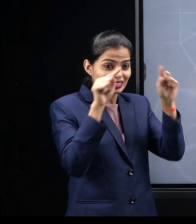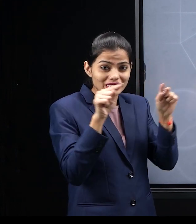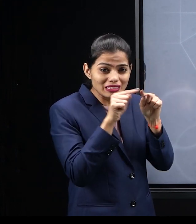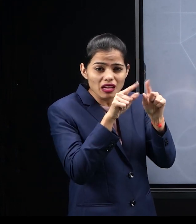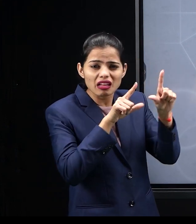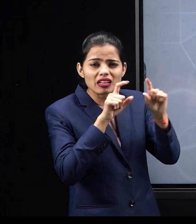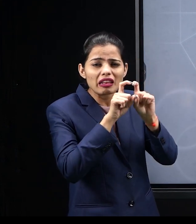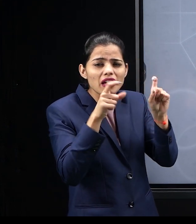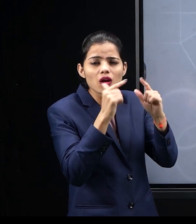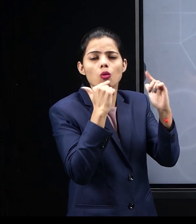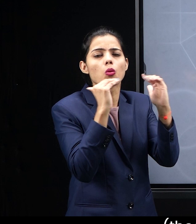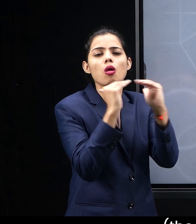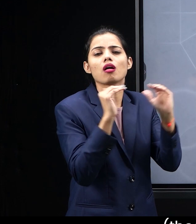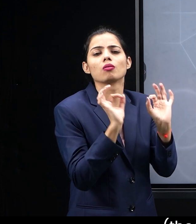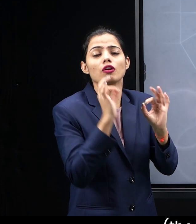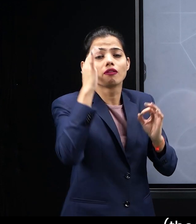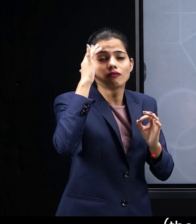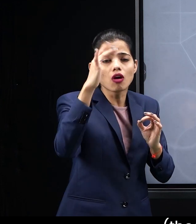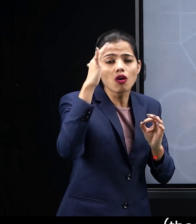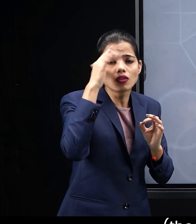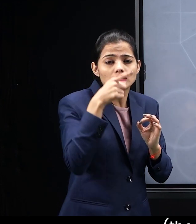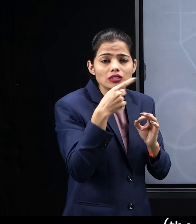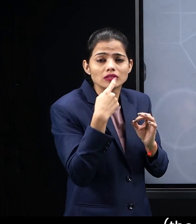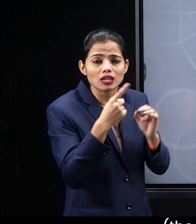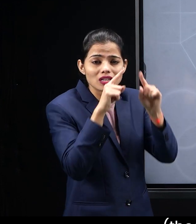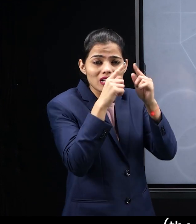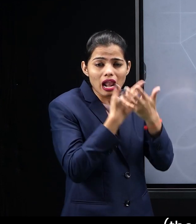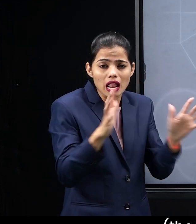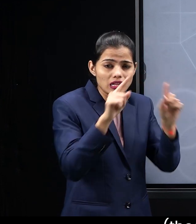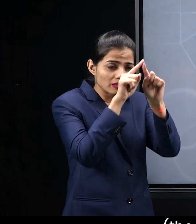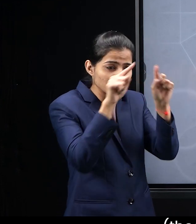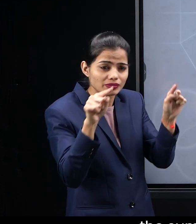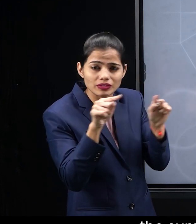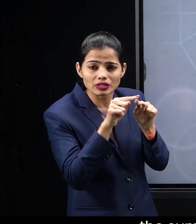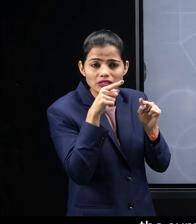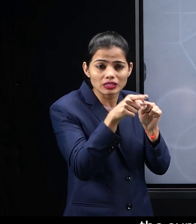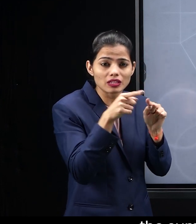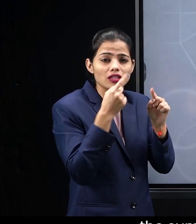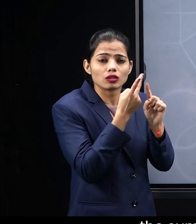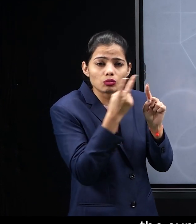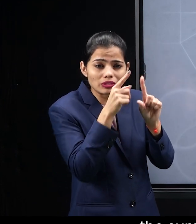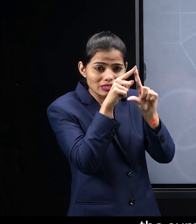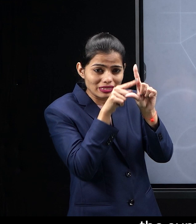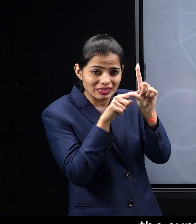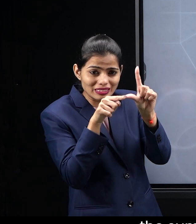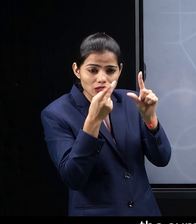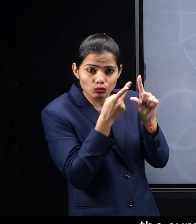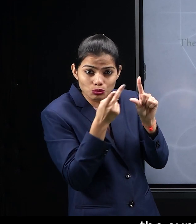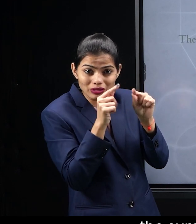The triangle inequality theorem says that in any triangle, the sum of any two sides must be